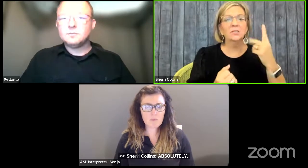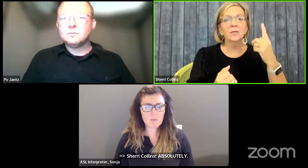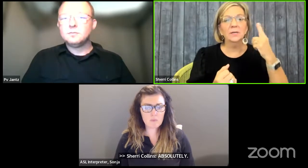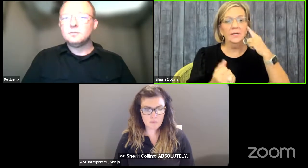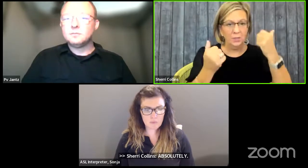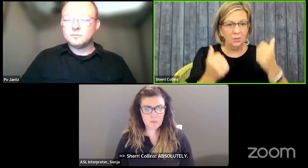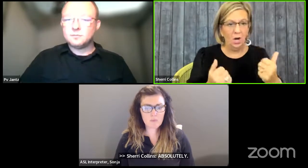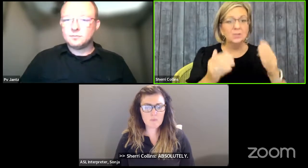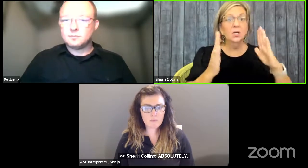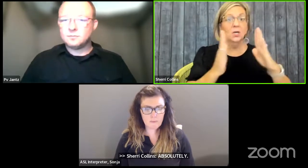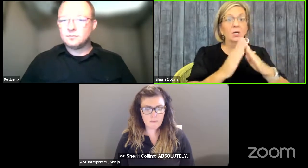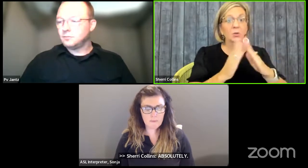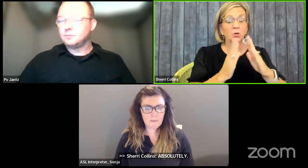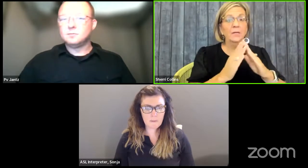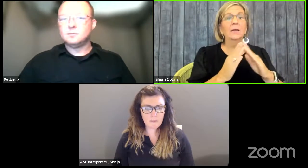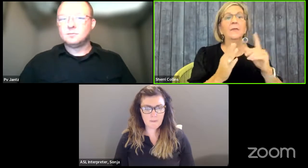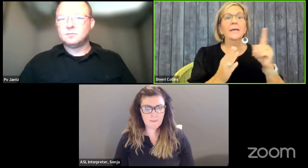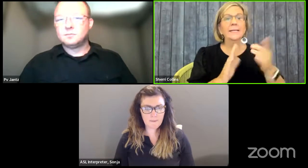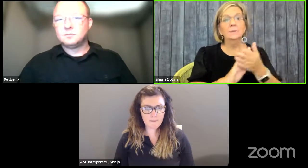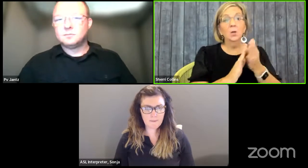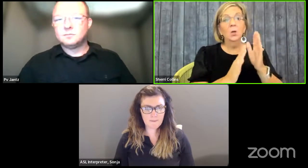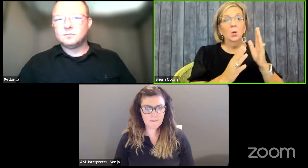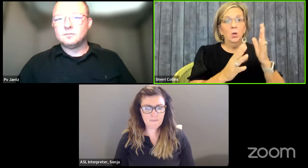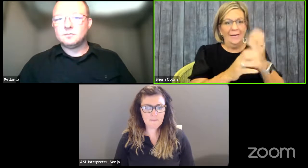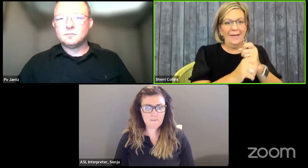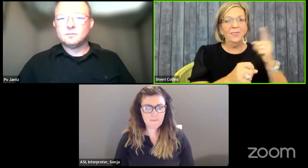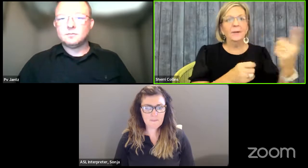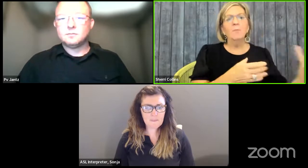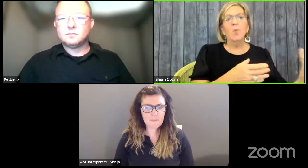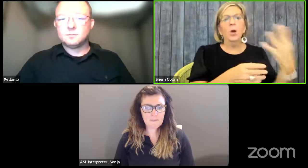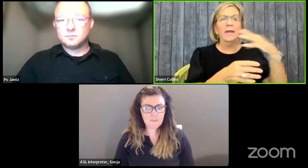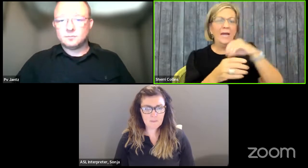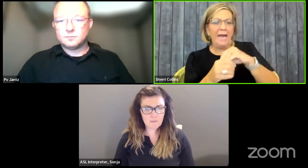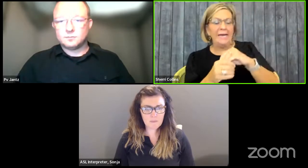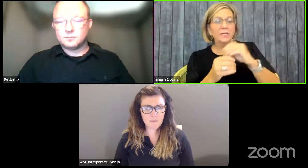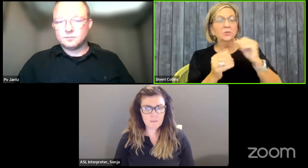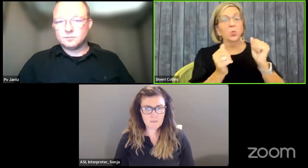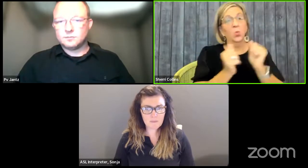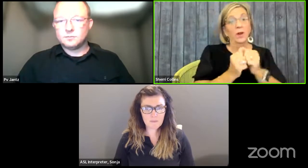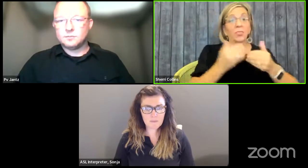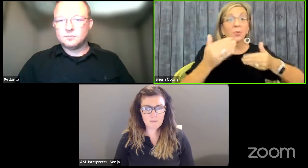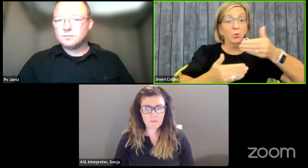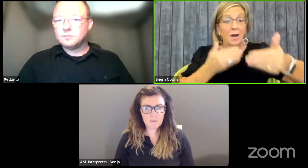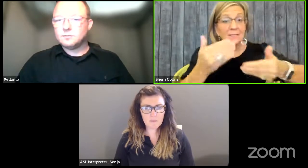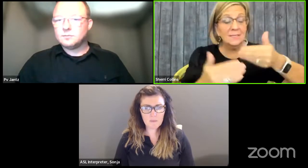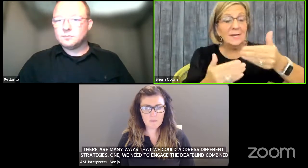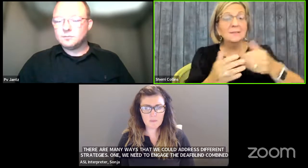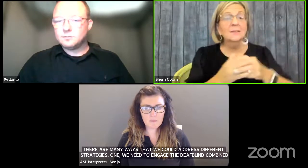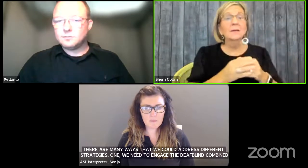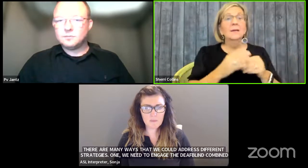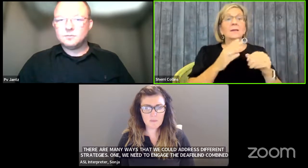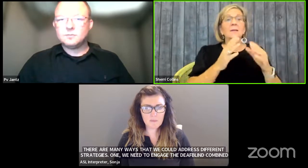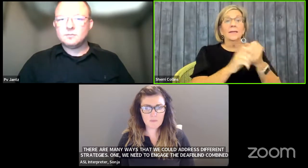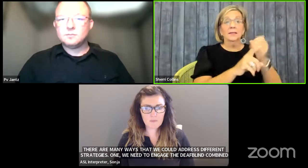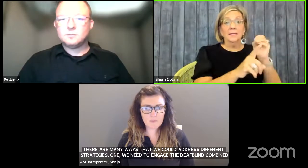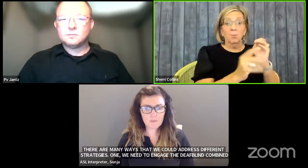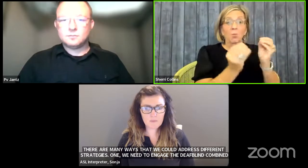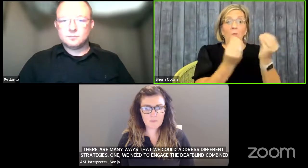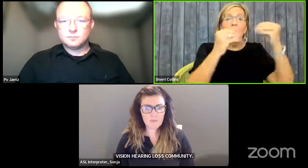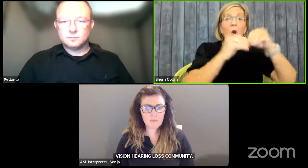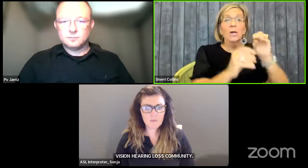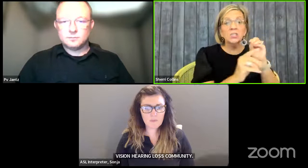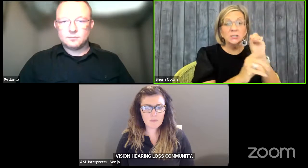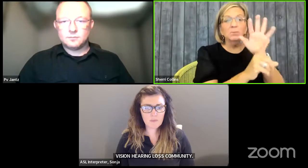combined vision hearing loss community. They need to get them more engaged with the process,